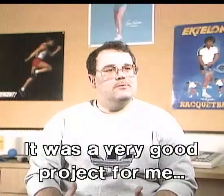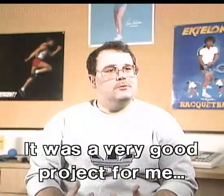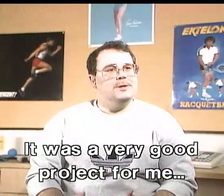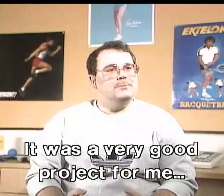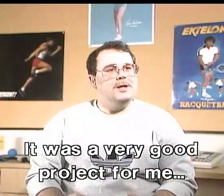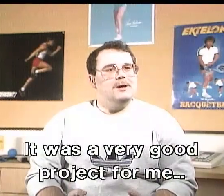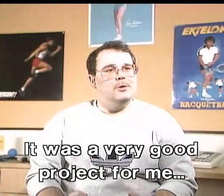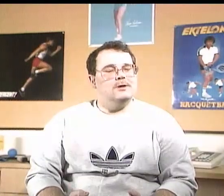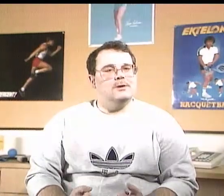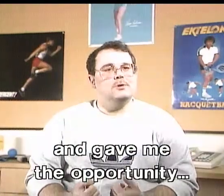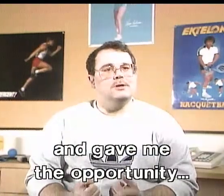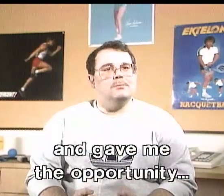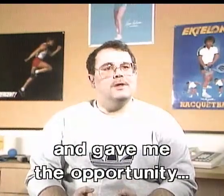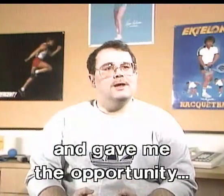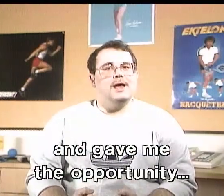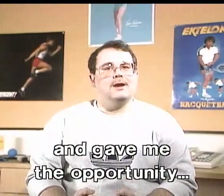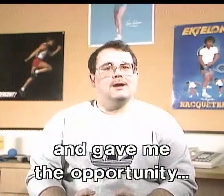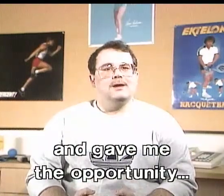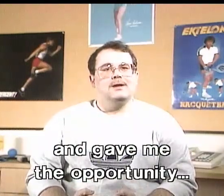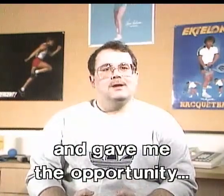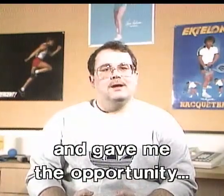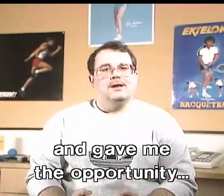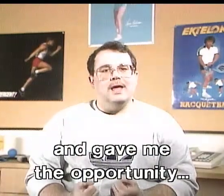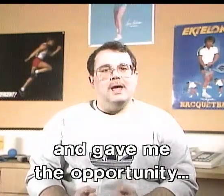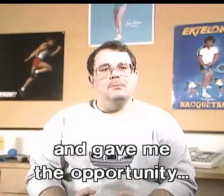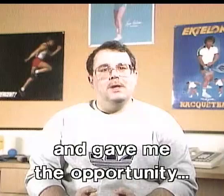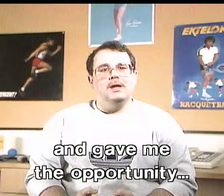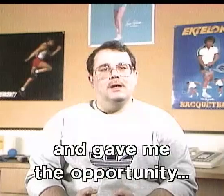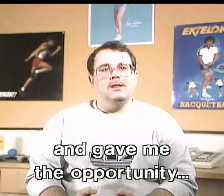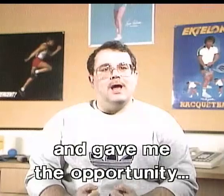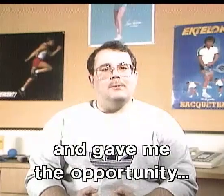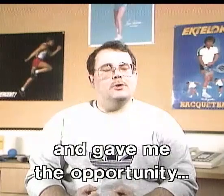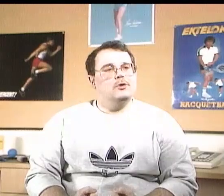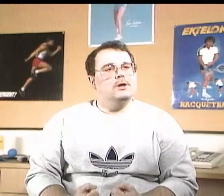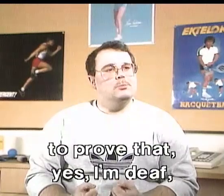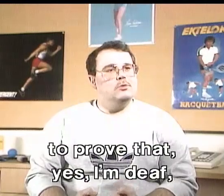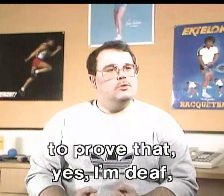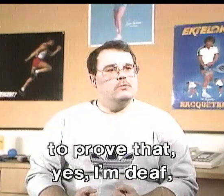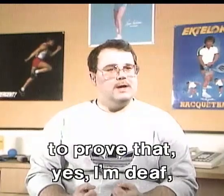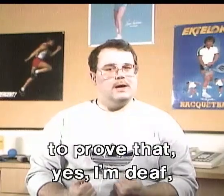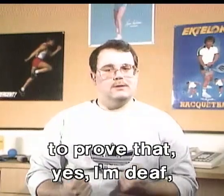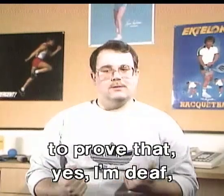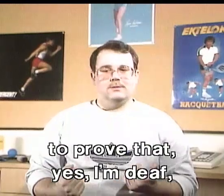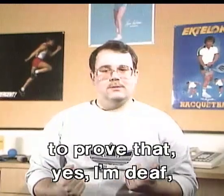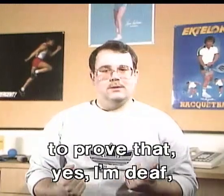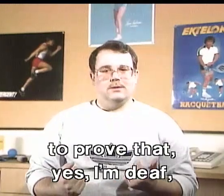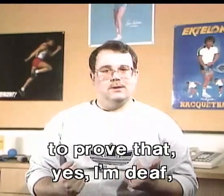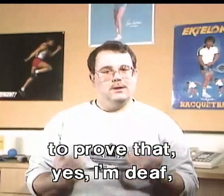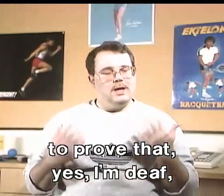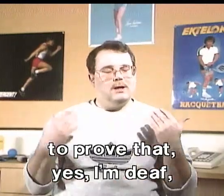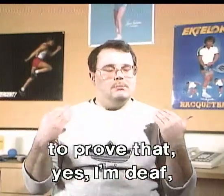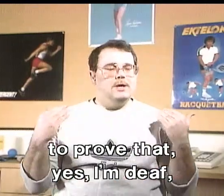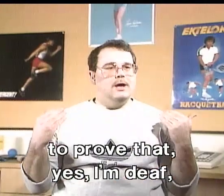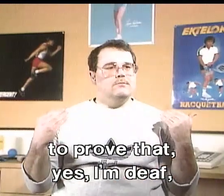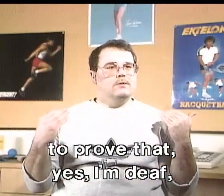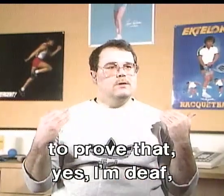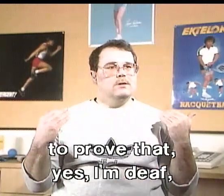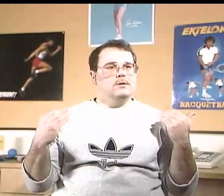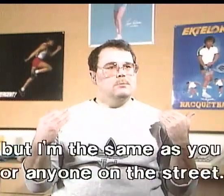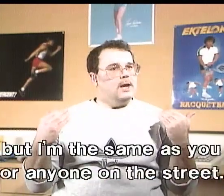for me to begin with. It was something that gave me the opportunity to prove that, yes, I'm deaf, but I